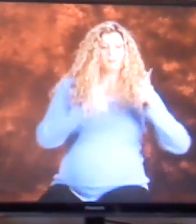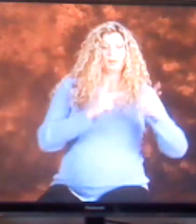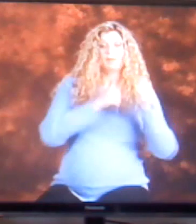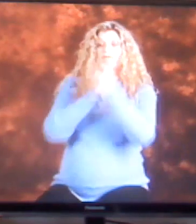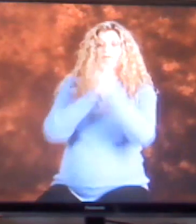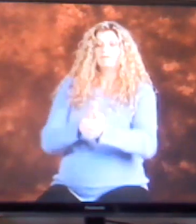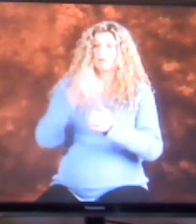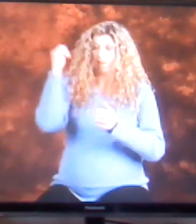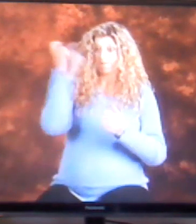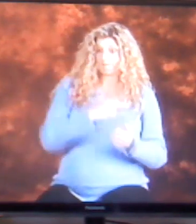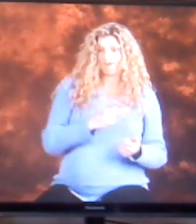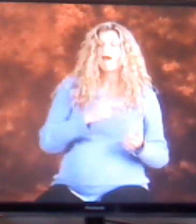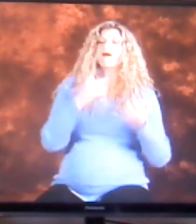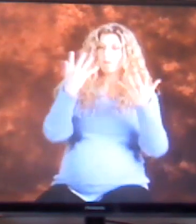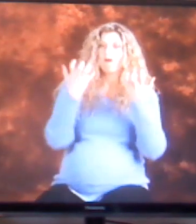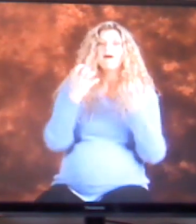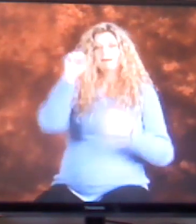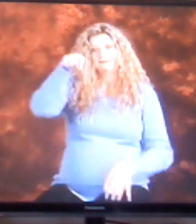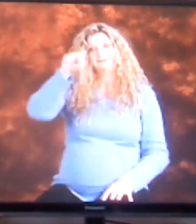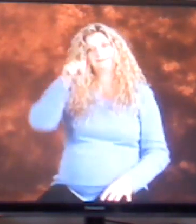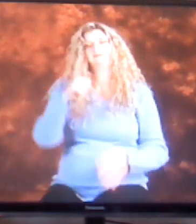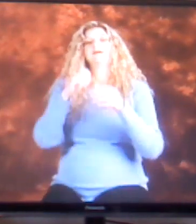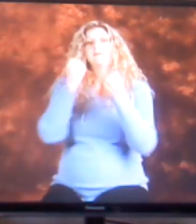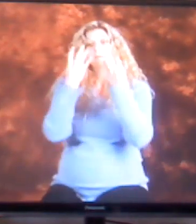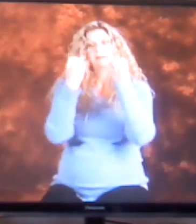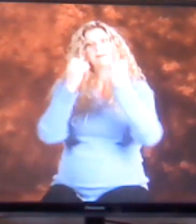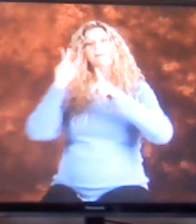So you can definitely use trends that were in the past.